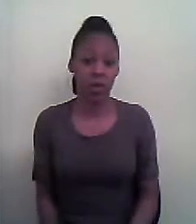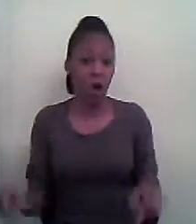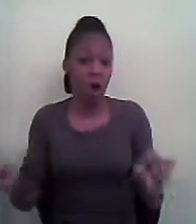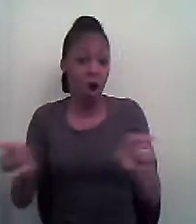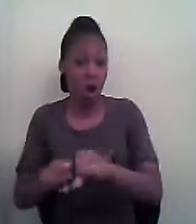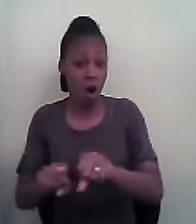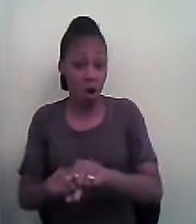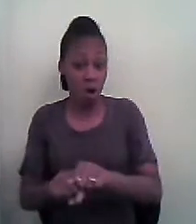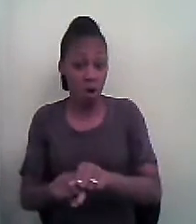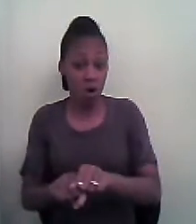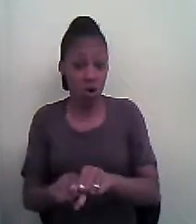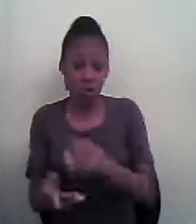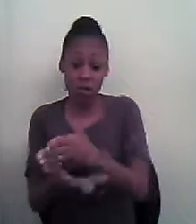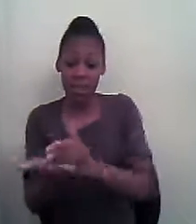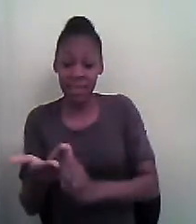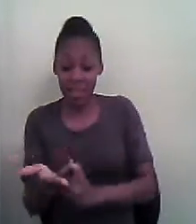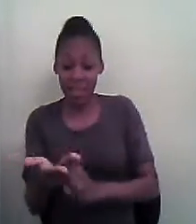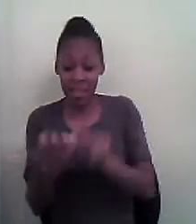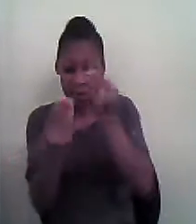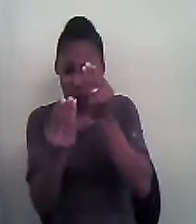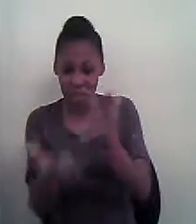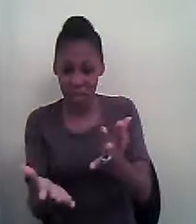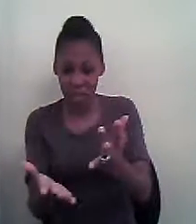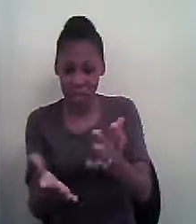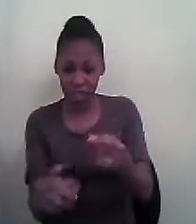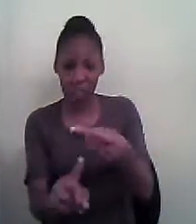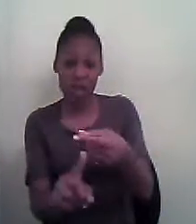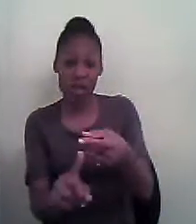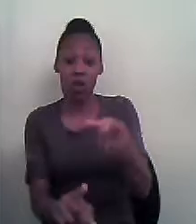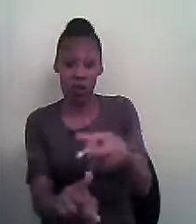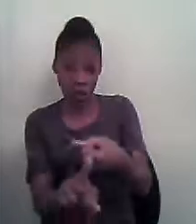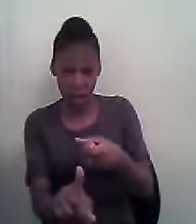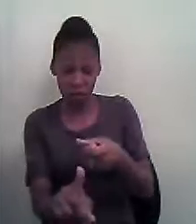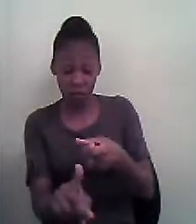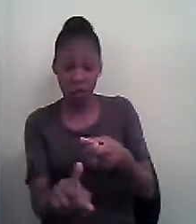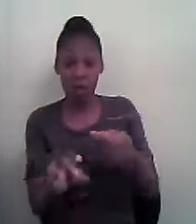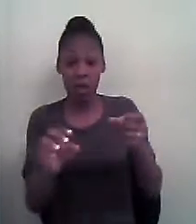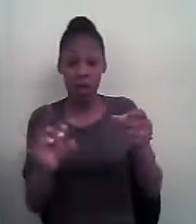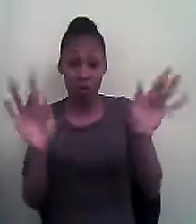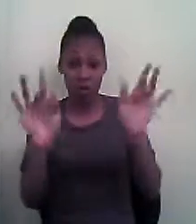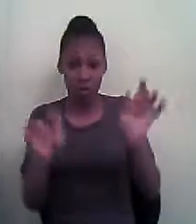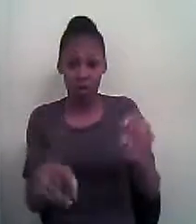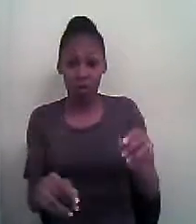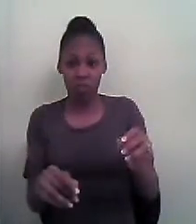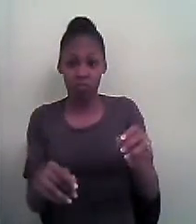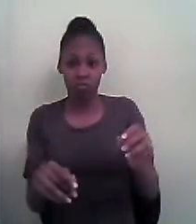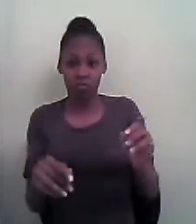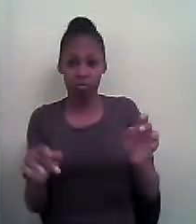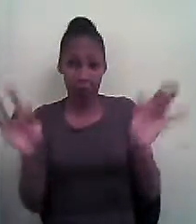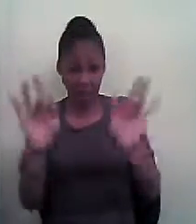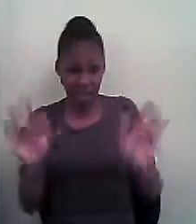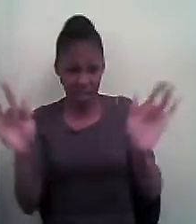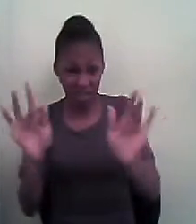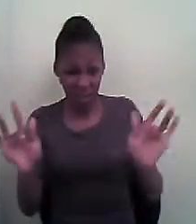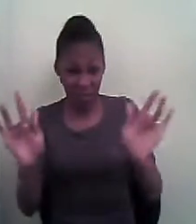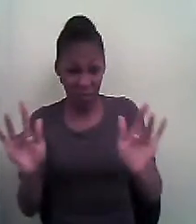web is secondhand and it tends to be a little watered down, and students really need to be more exposed to firsthand information